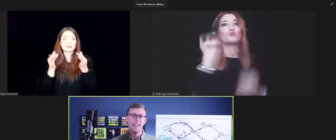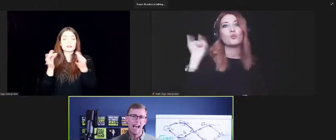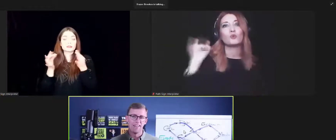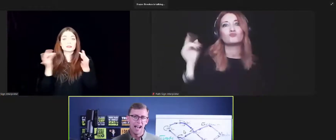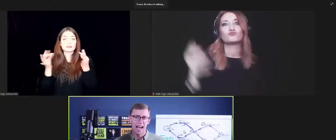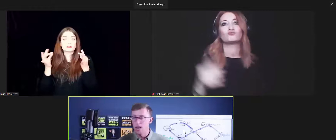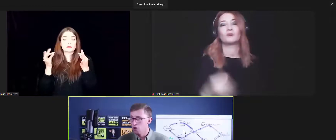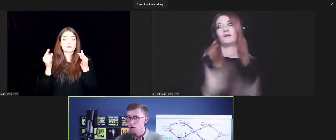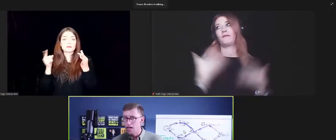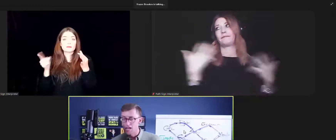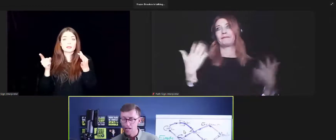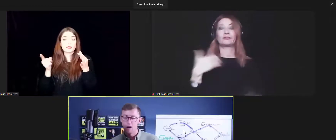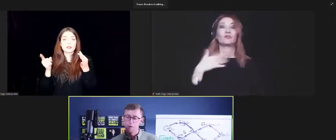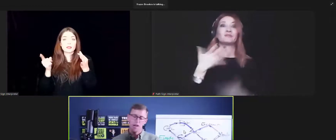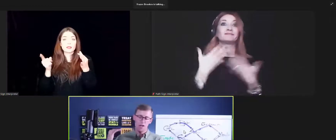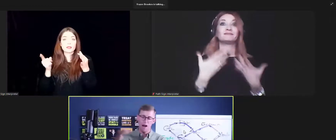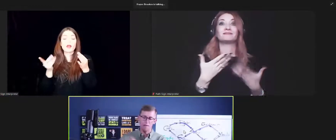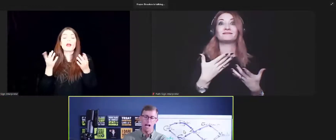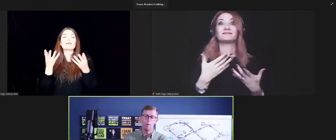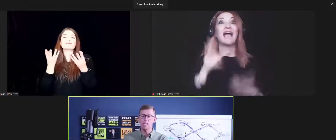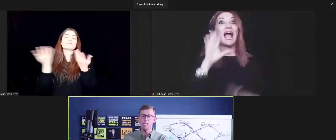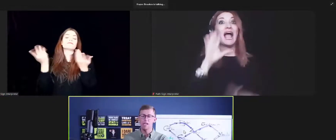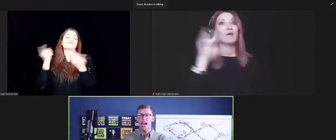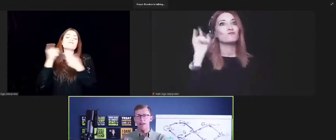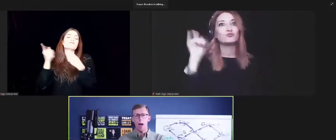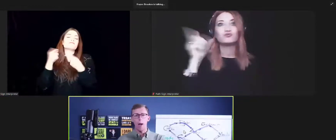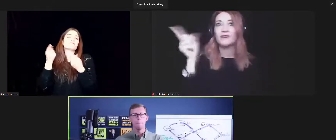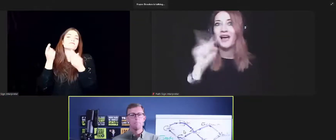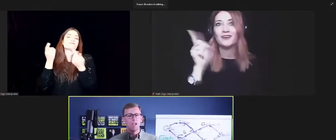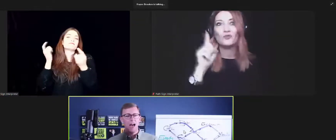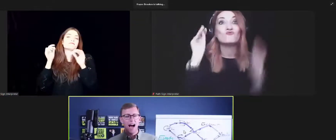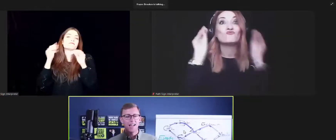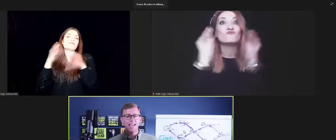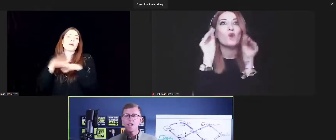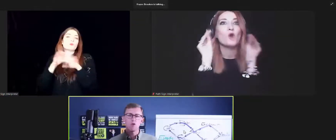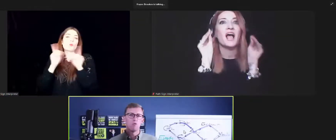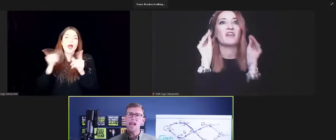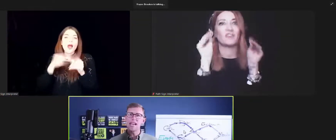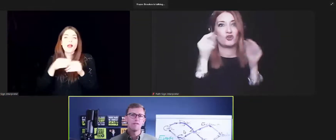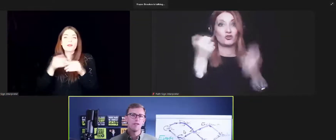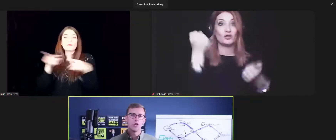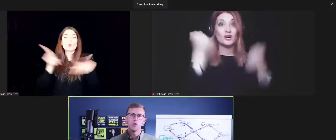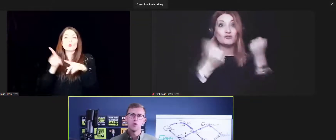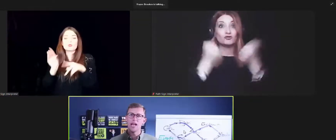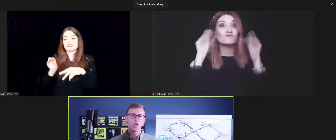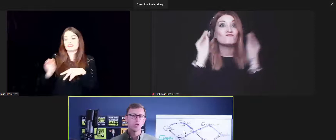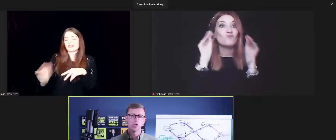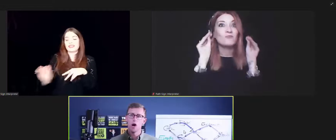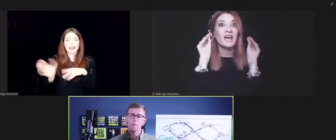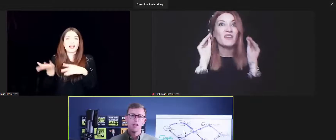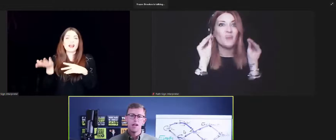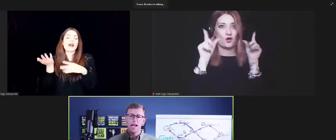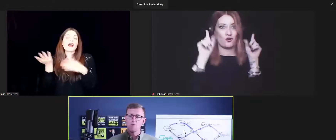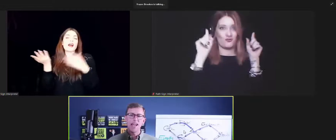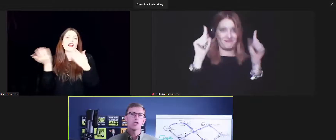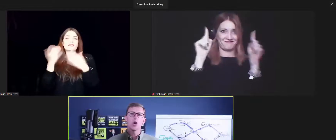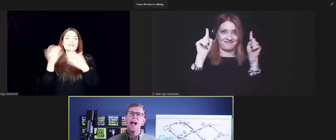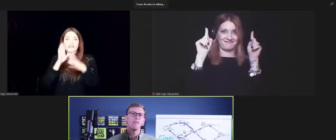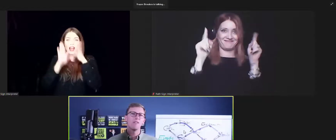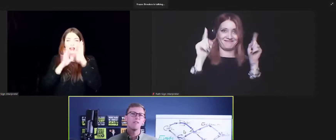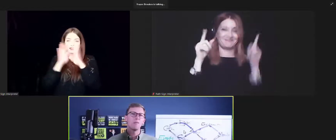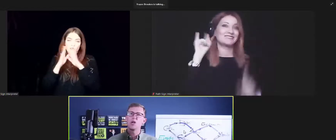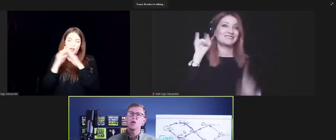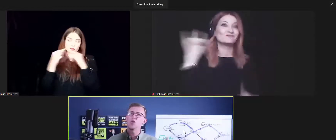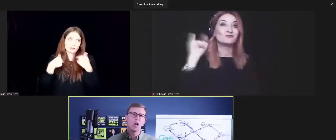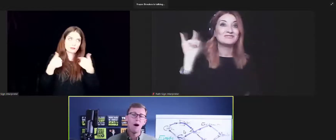Yeah, I love those guys now. But driving down, we get there. And it just rained for 2 days nonstop. It rained so heavily